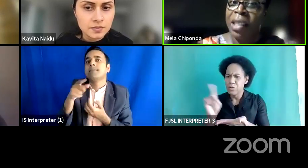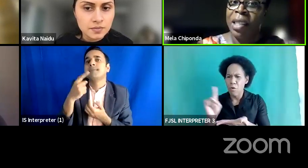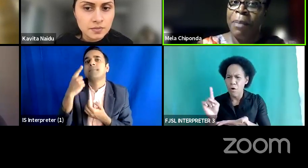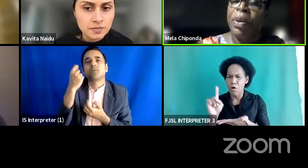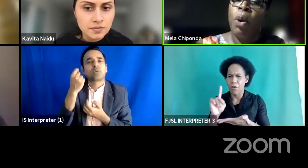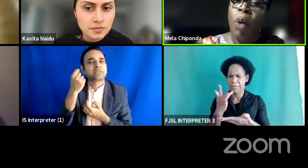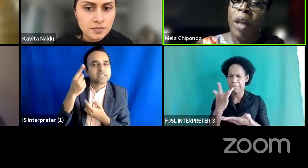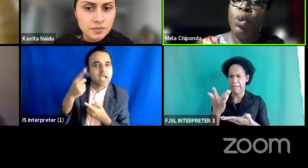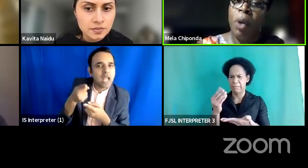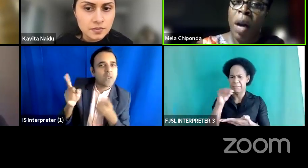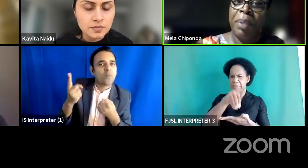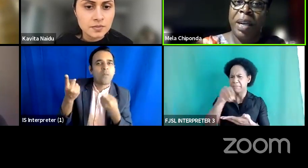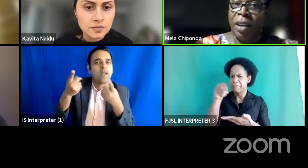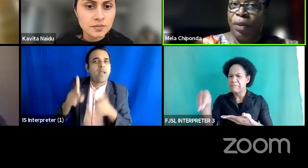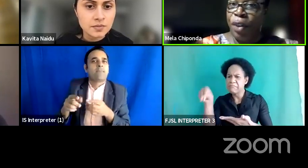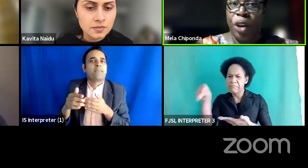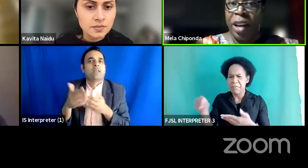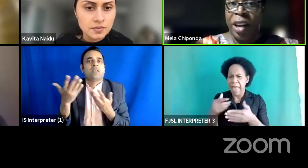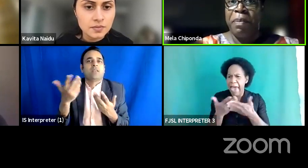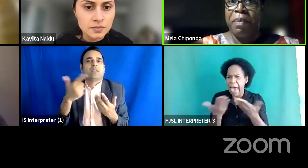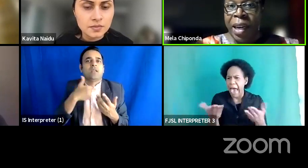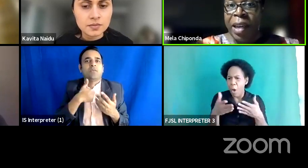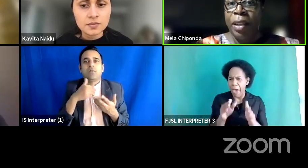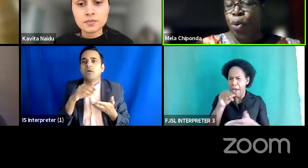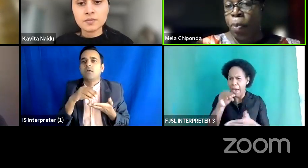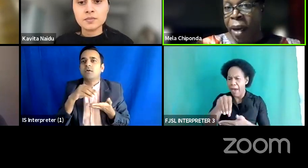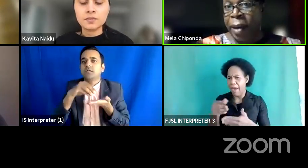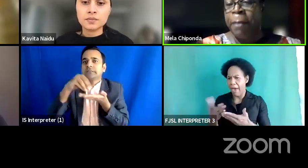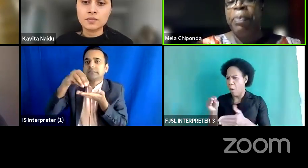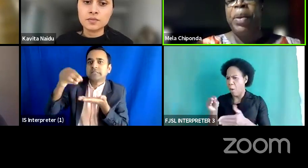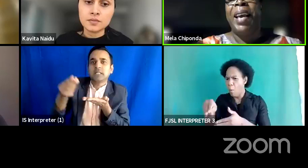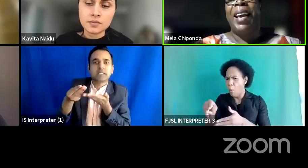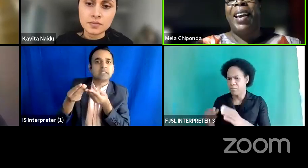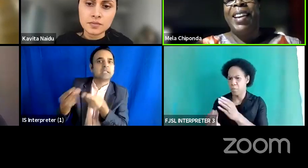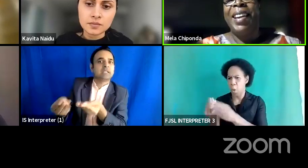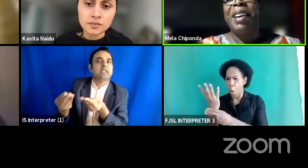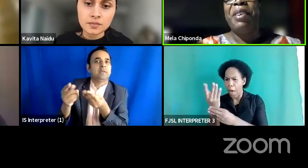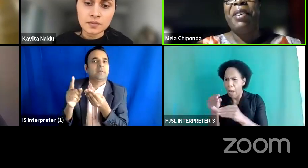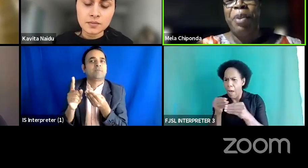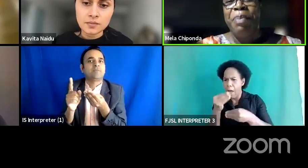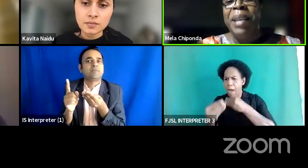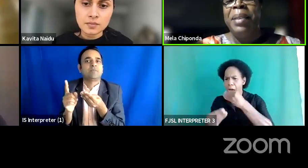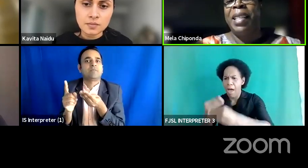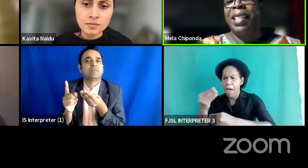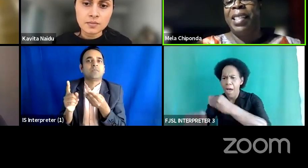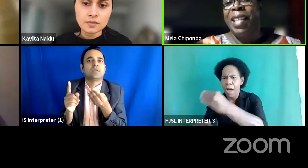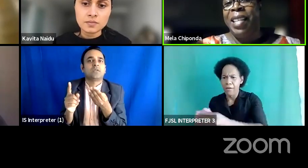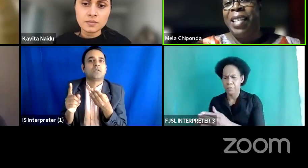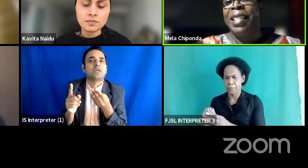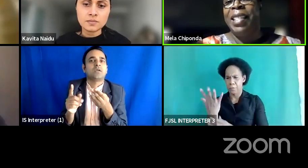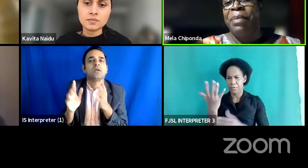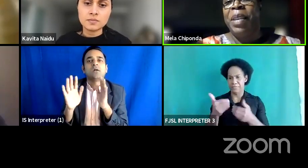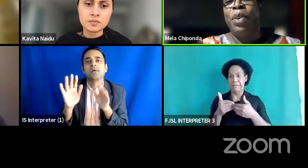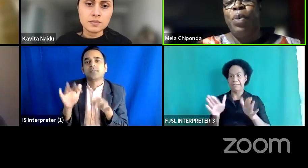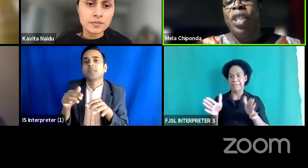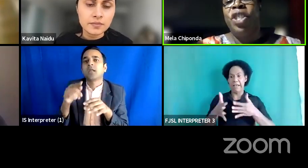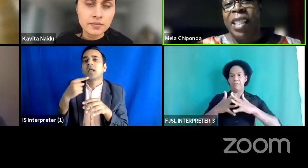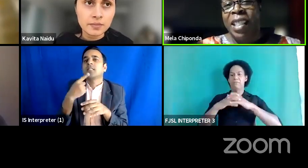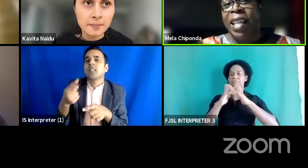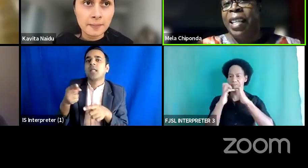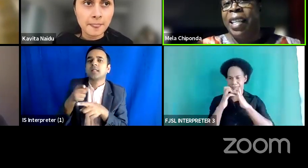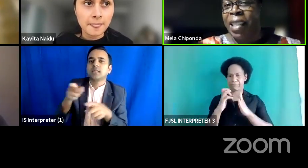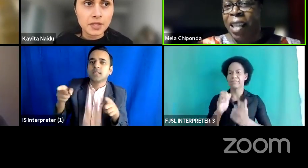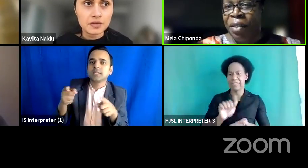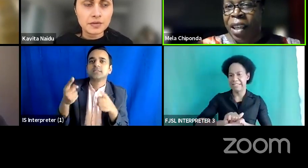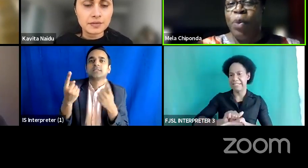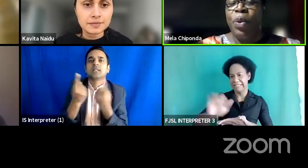seeds to us? What will happen if we don't have money to buy? And for me, this is something which